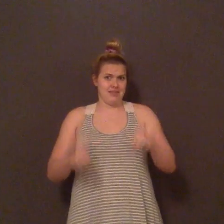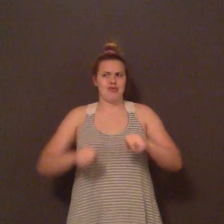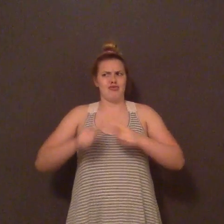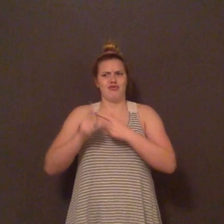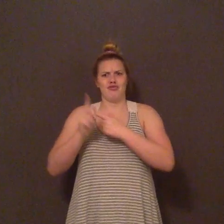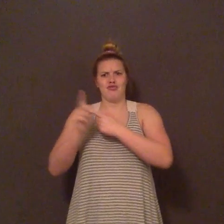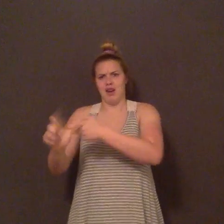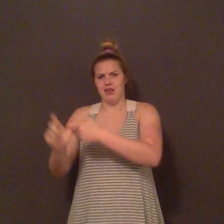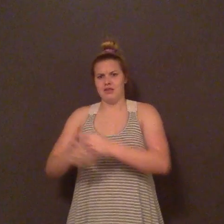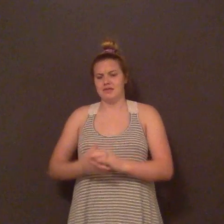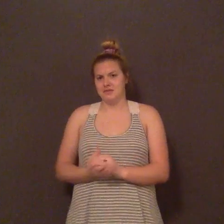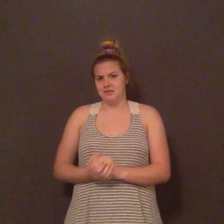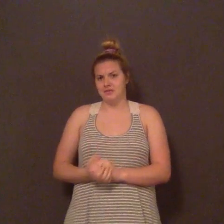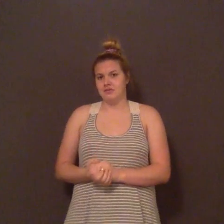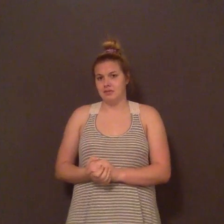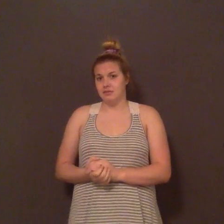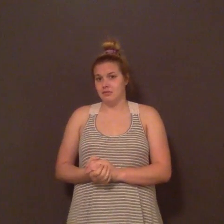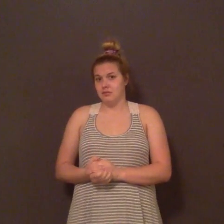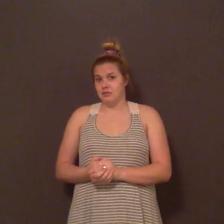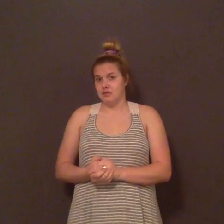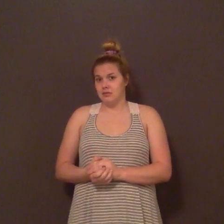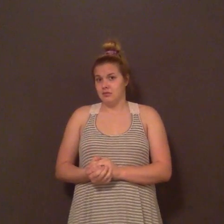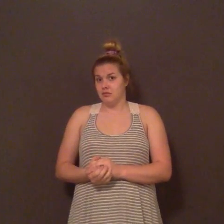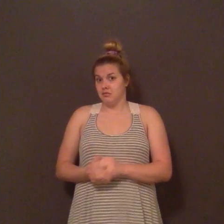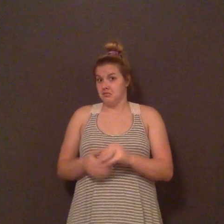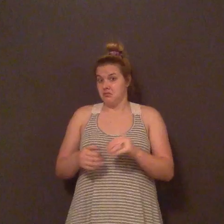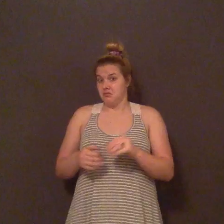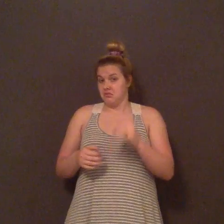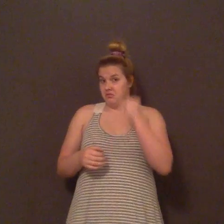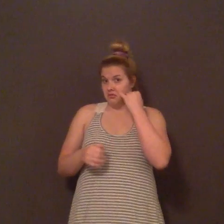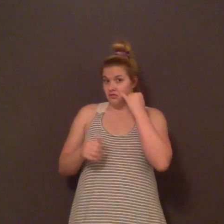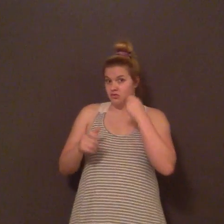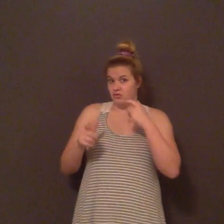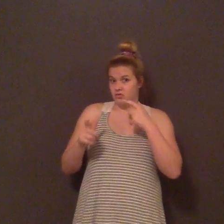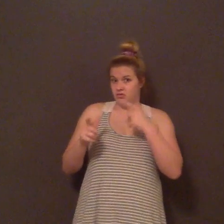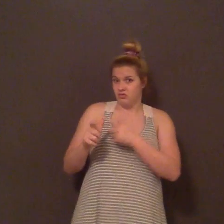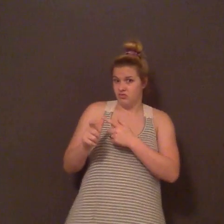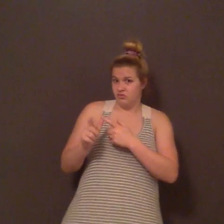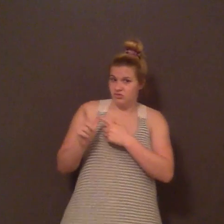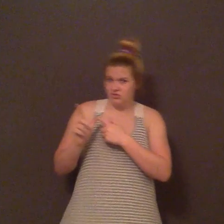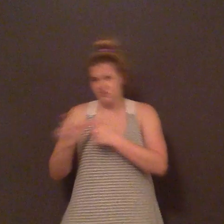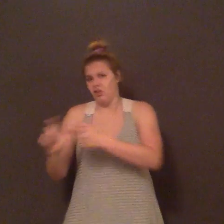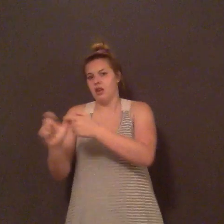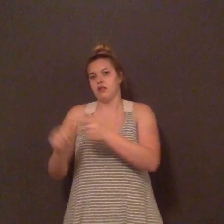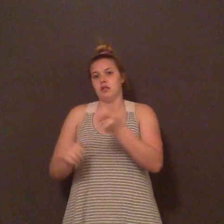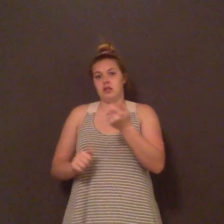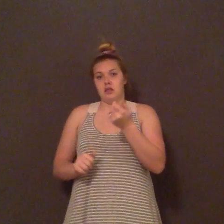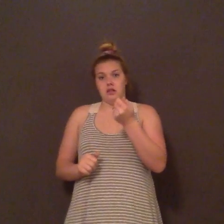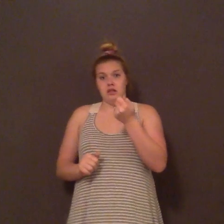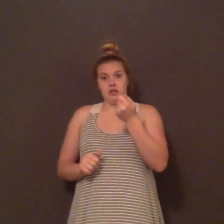run the 1,500 meters in that kind of time in the 1896 Olympics, he would have won